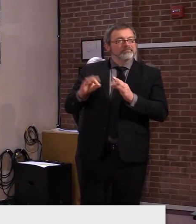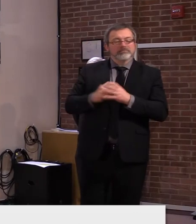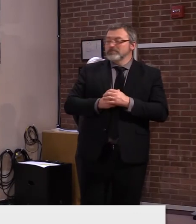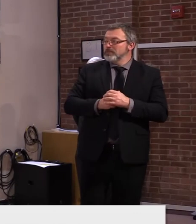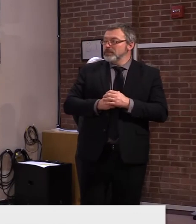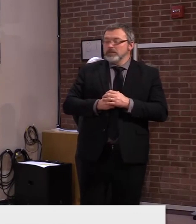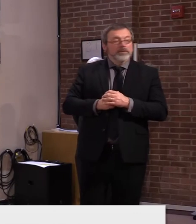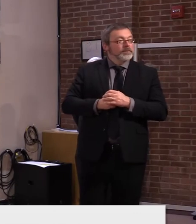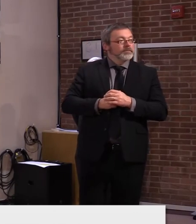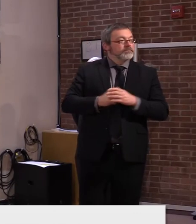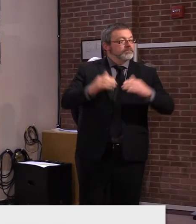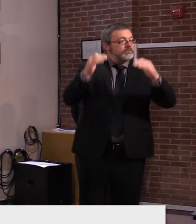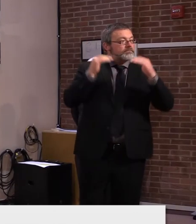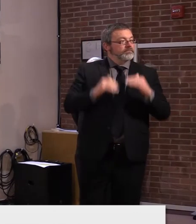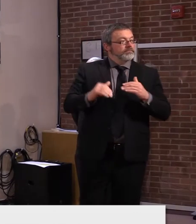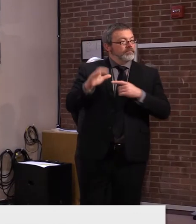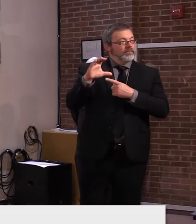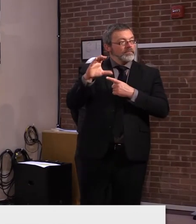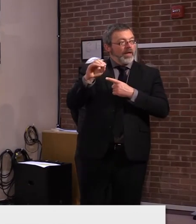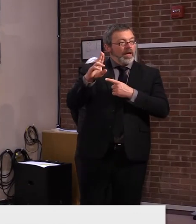Greg Lamoureux, the County Courier.